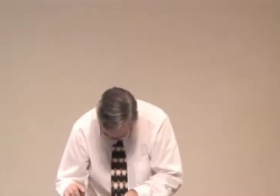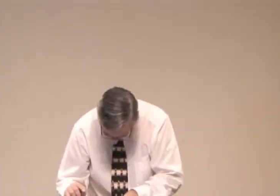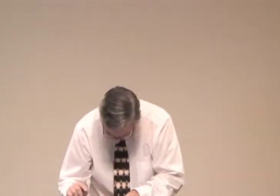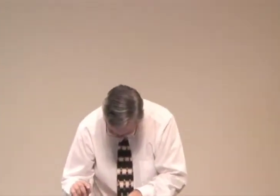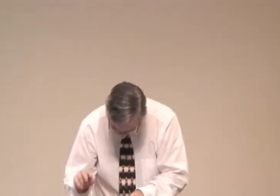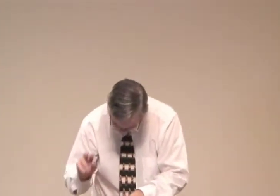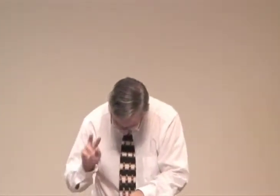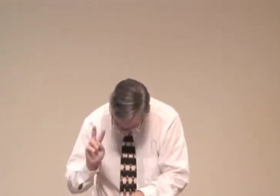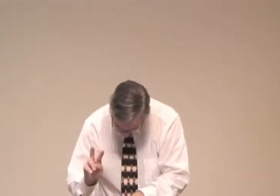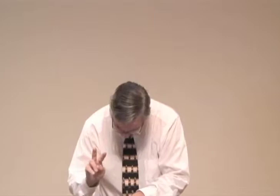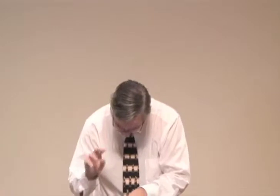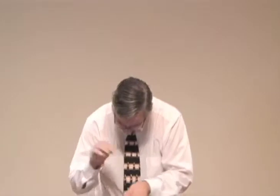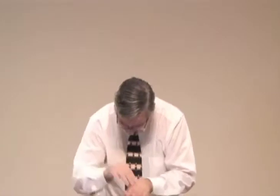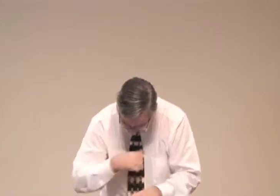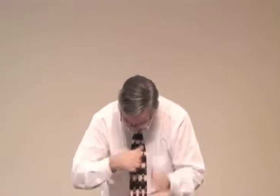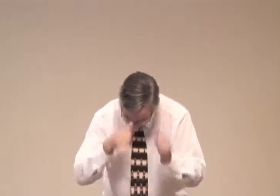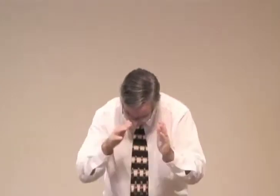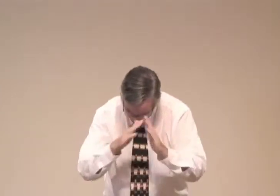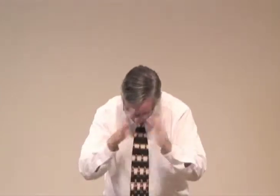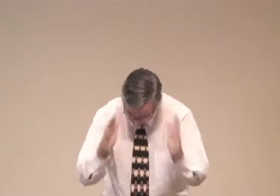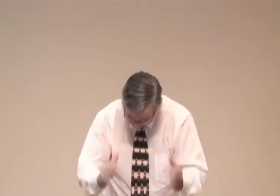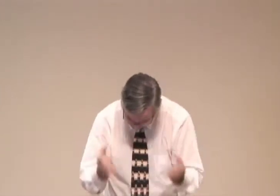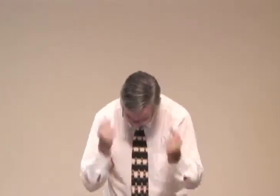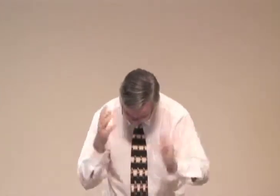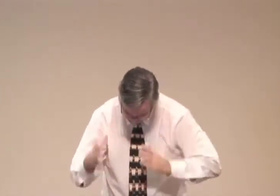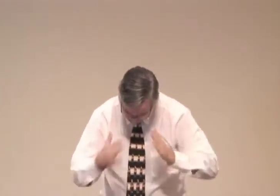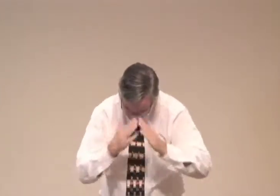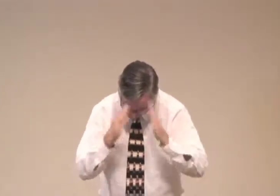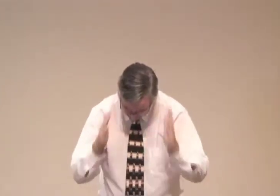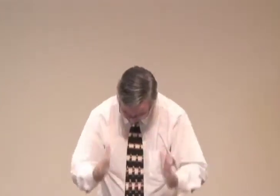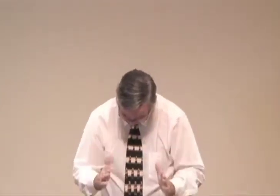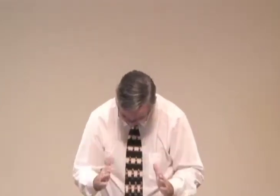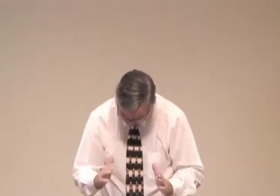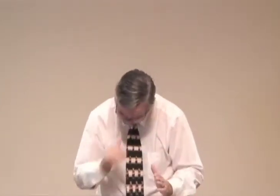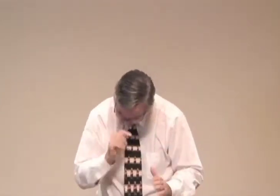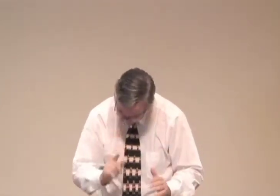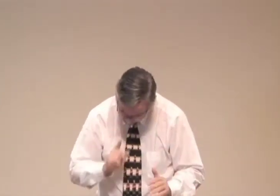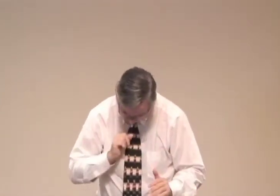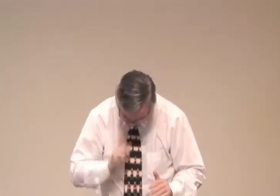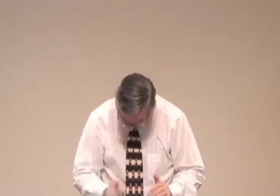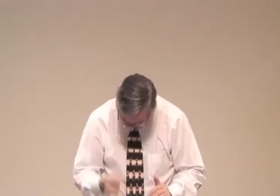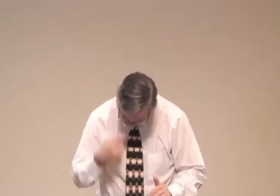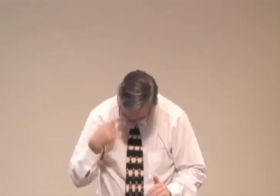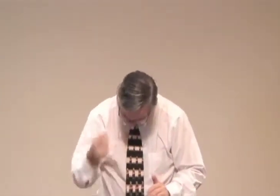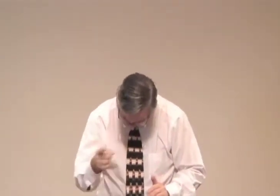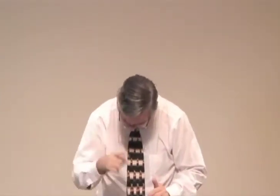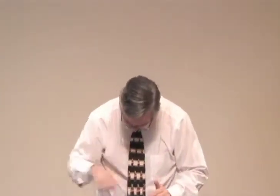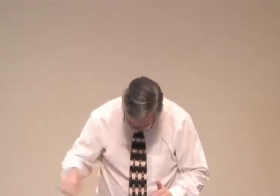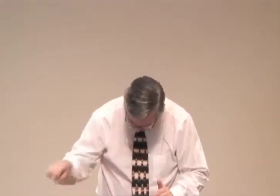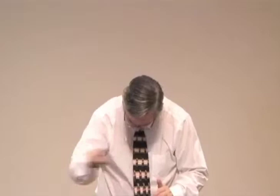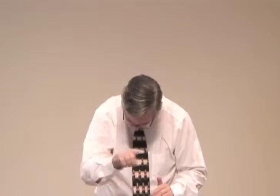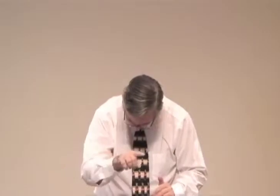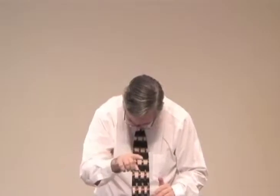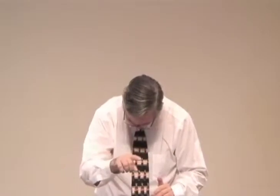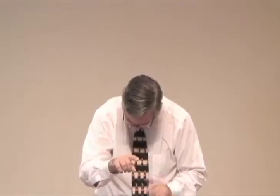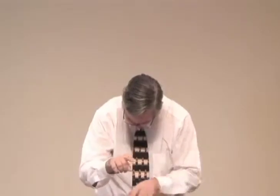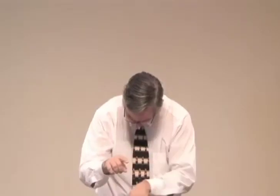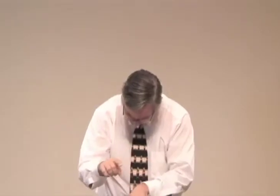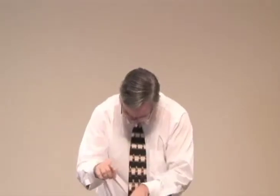Let's look a little further in the scripture. He says, my Father's house are many mansions. If it were not so, I would